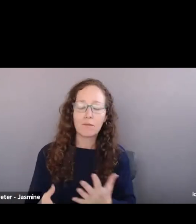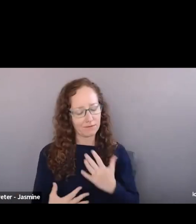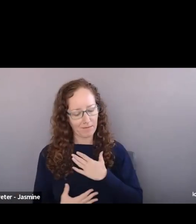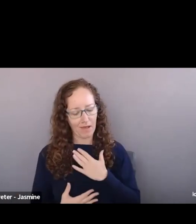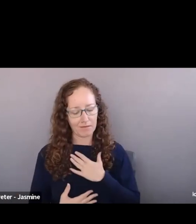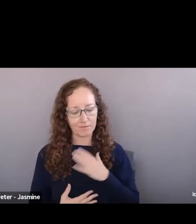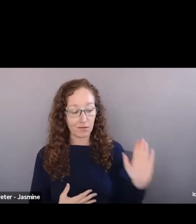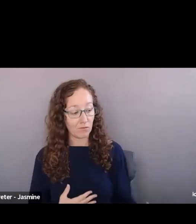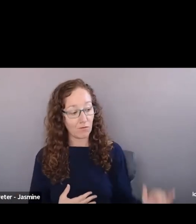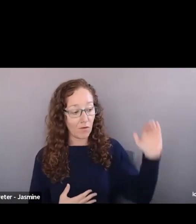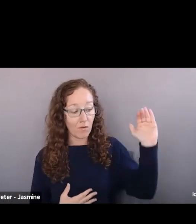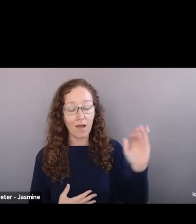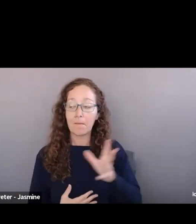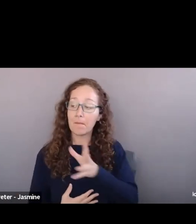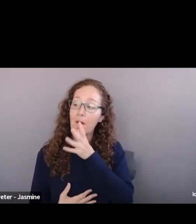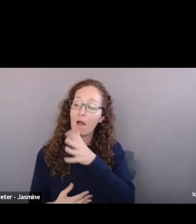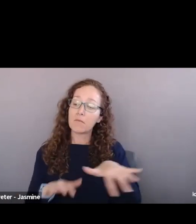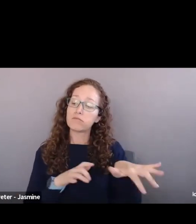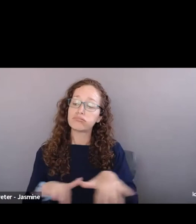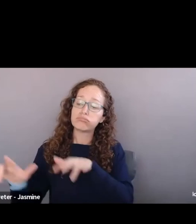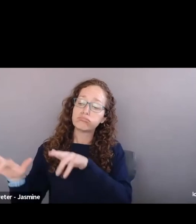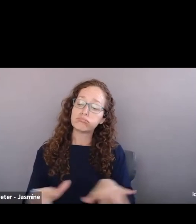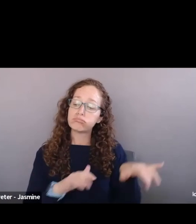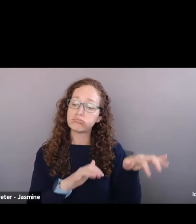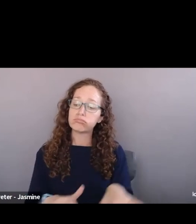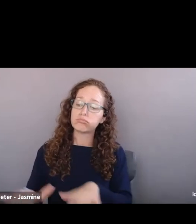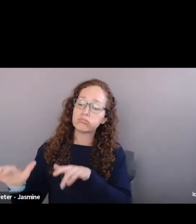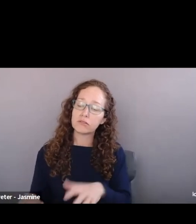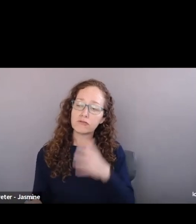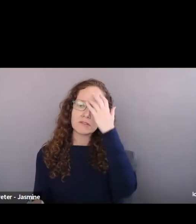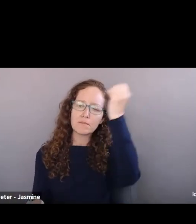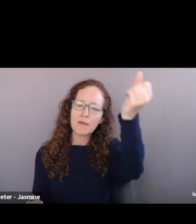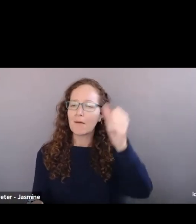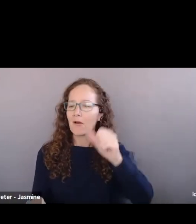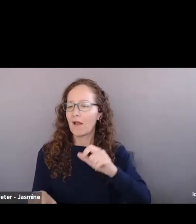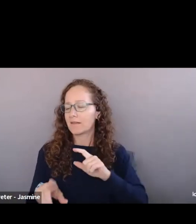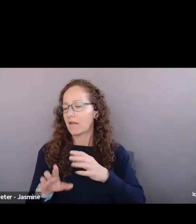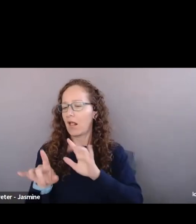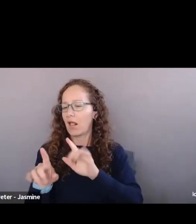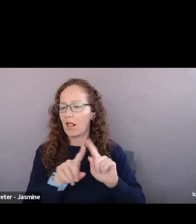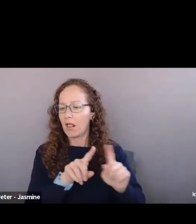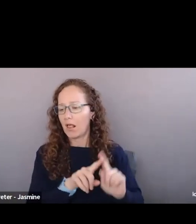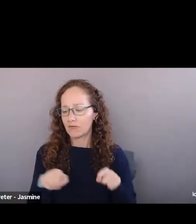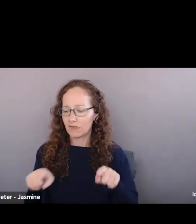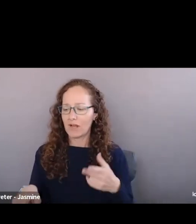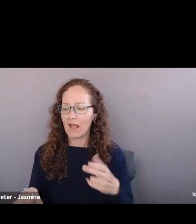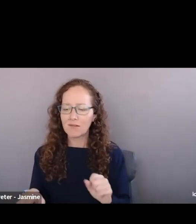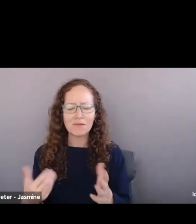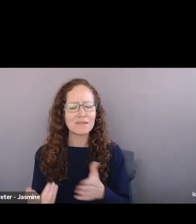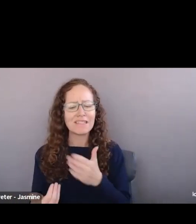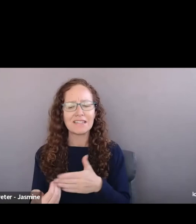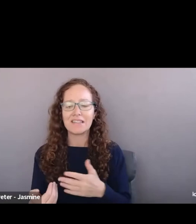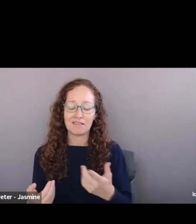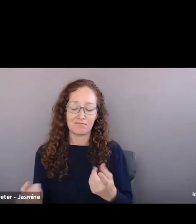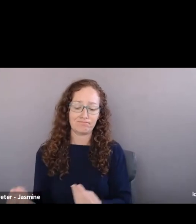home, a woman who memorized Gershwin's Rhapsody in Blue in her high school years, music came easily to all of